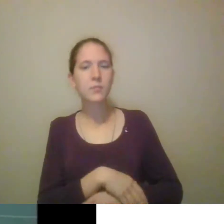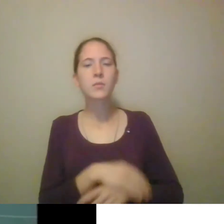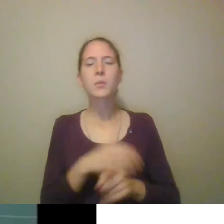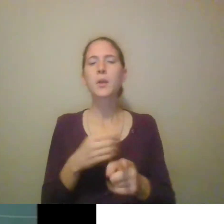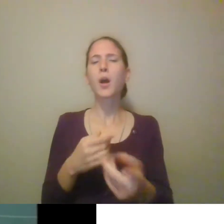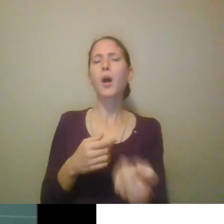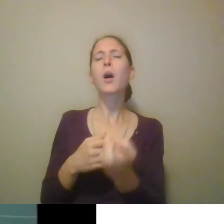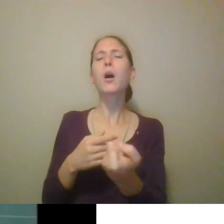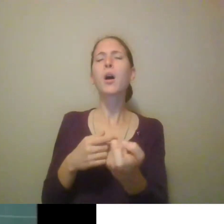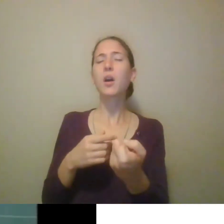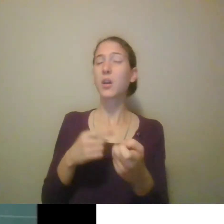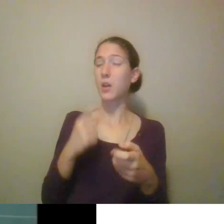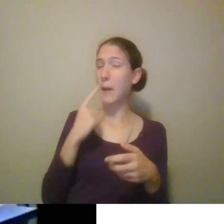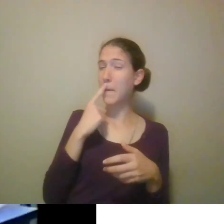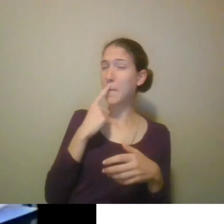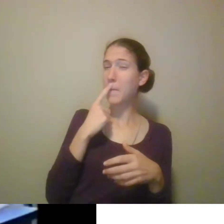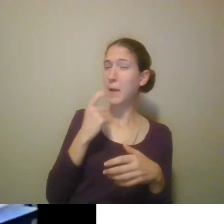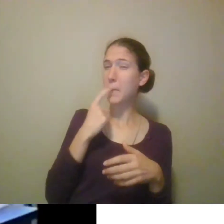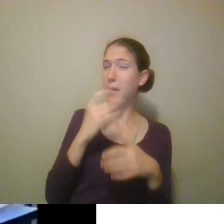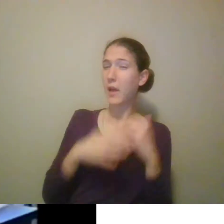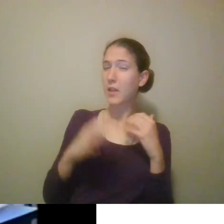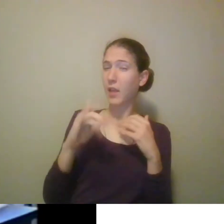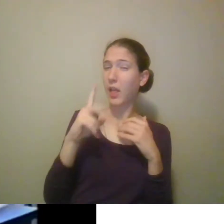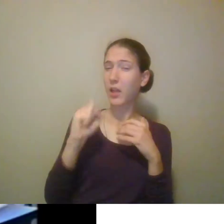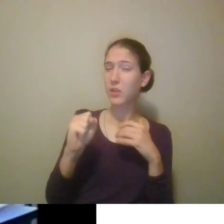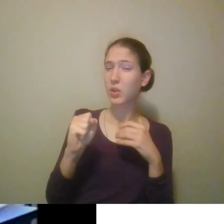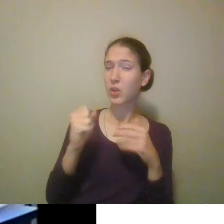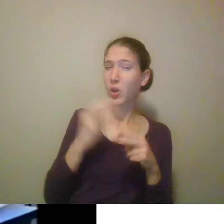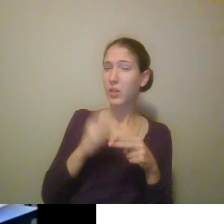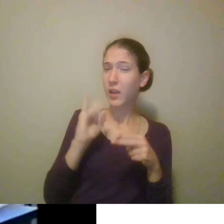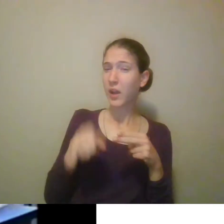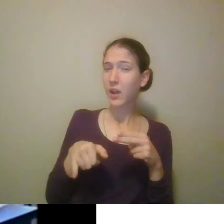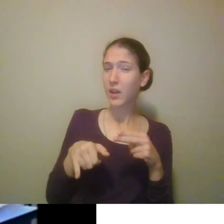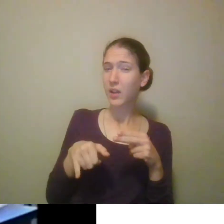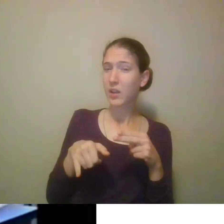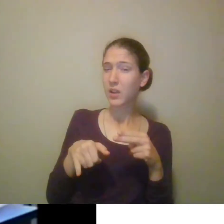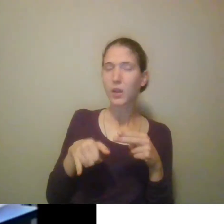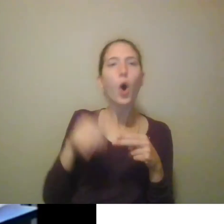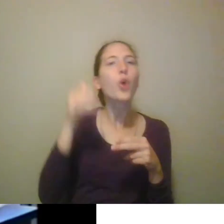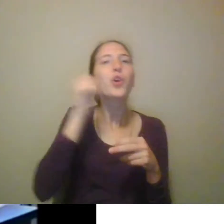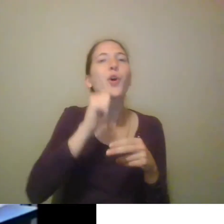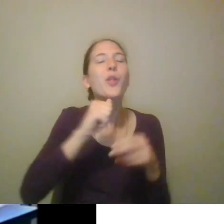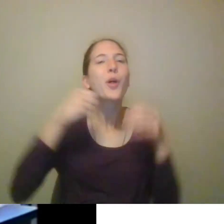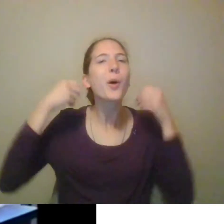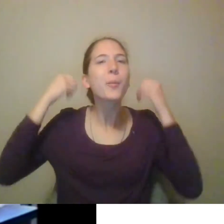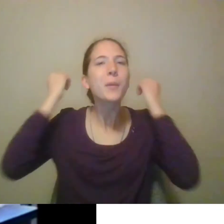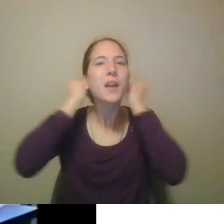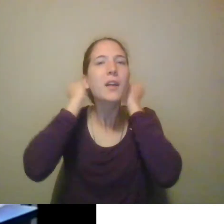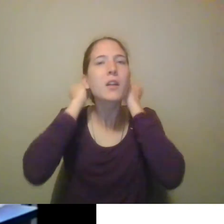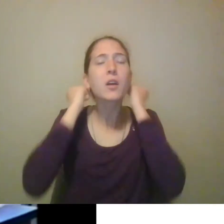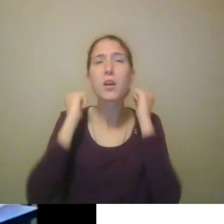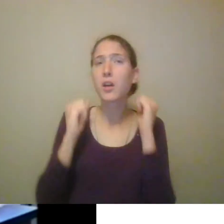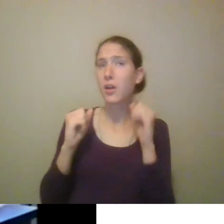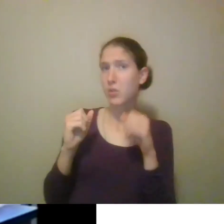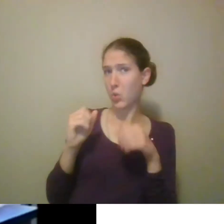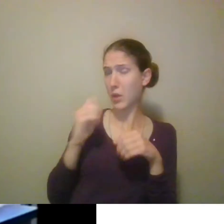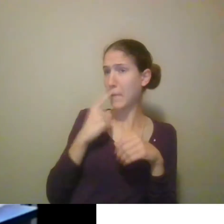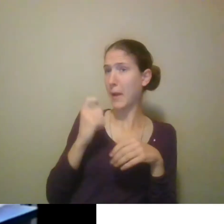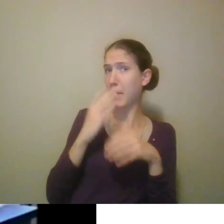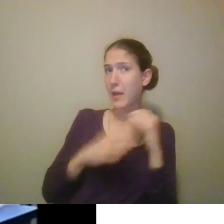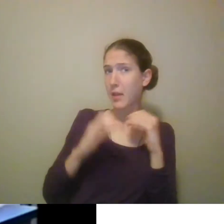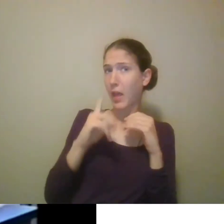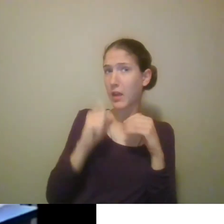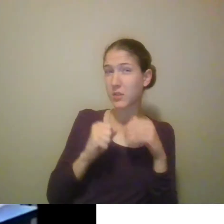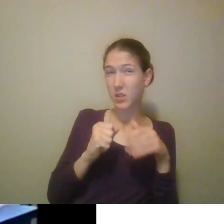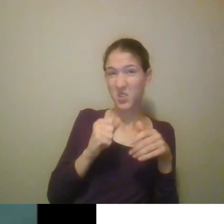aren't the red blood cells called the No, red blood cells you are... just said the smallest cells were the red blood cells. No, I said we're comparing